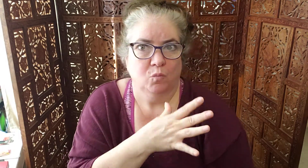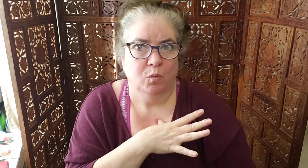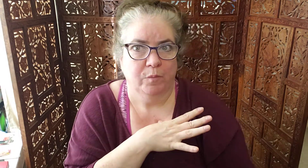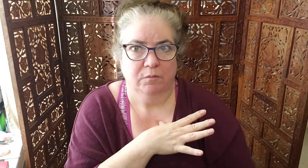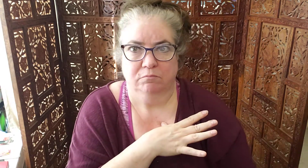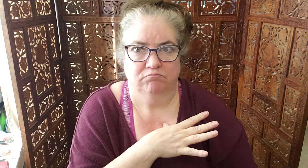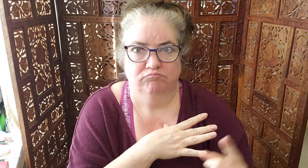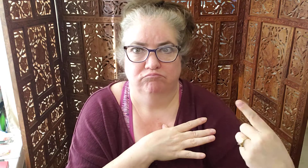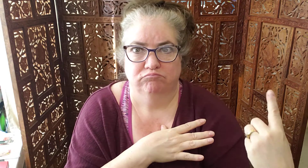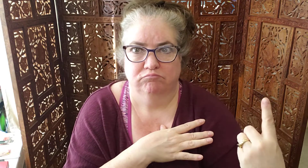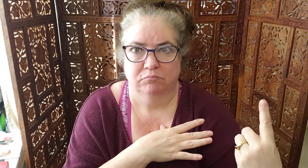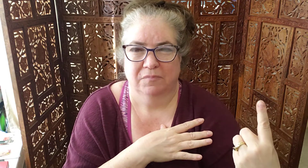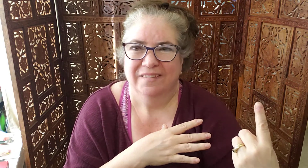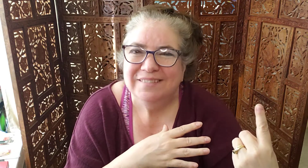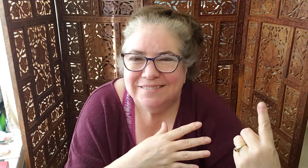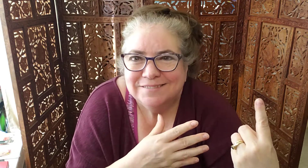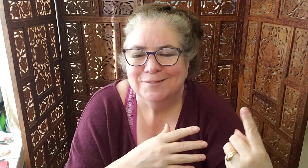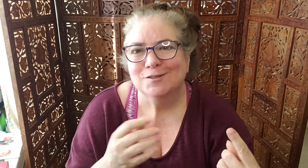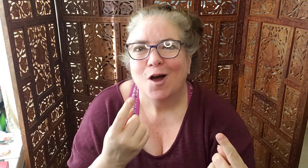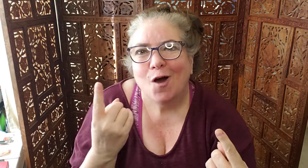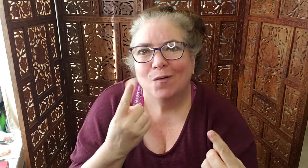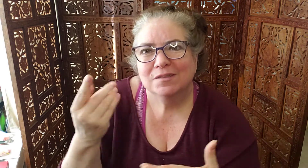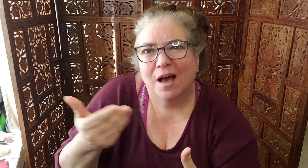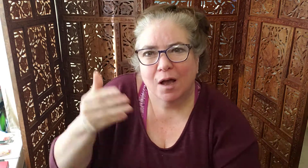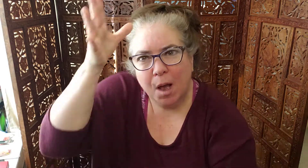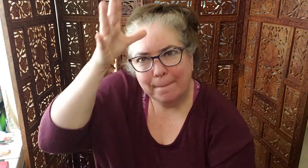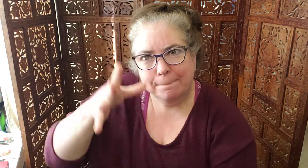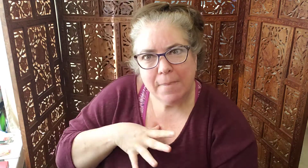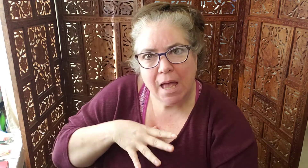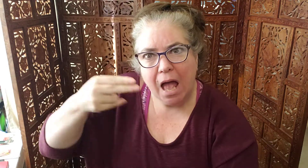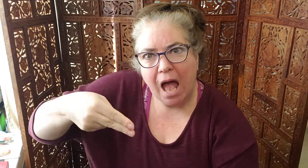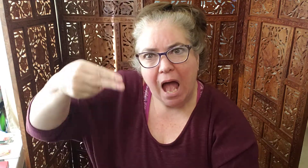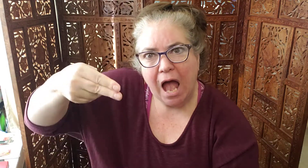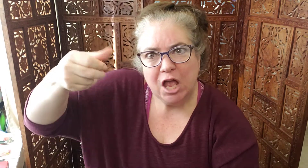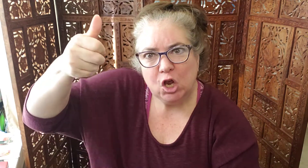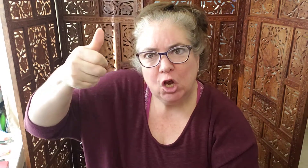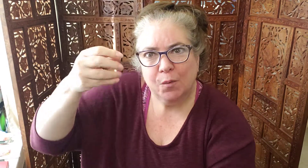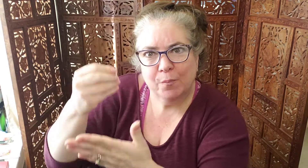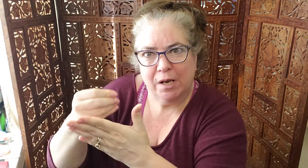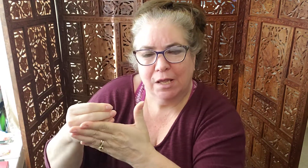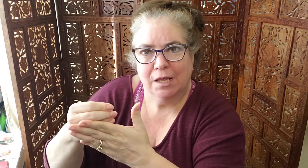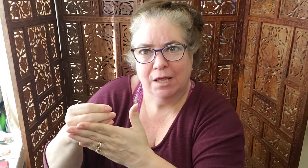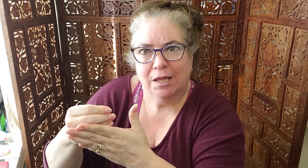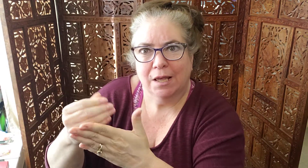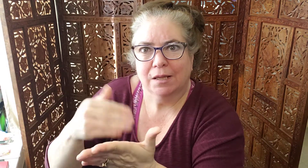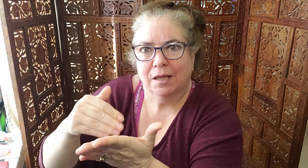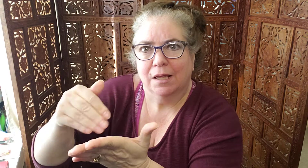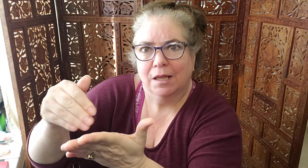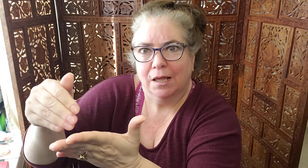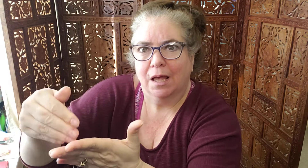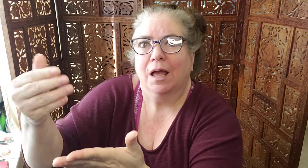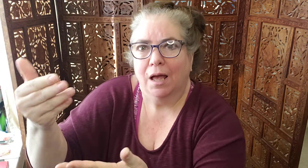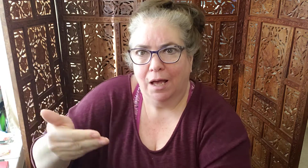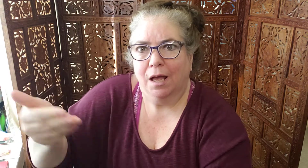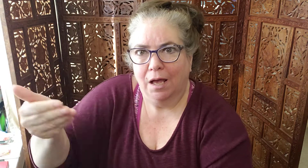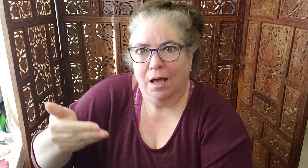hire a man at a higher salary, and more often than they would hire a woman. And a single woman, they were always